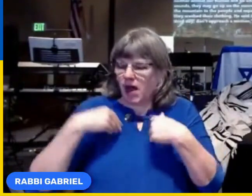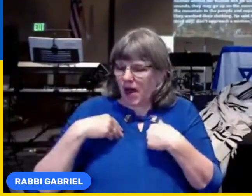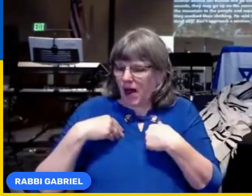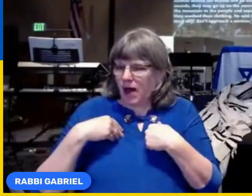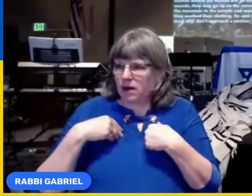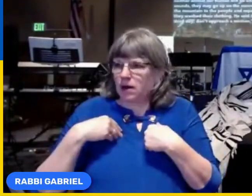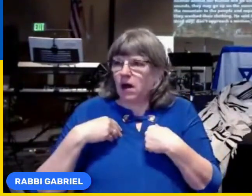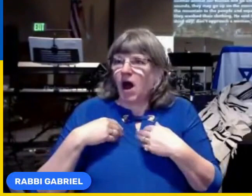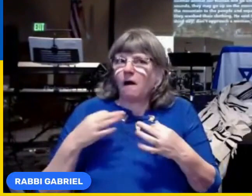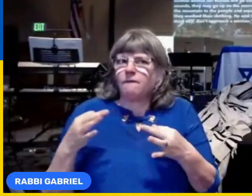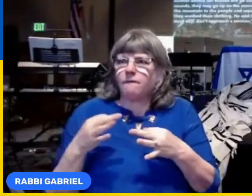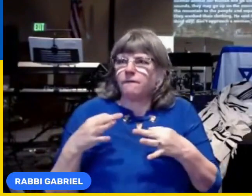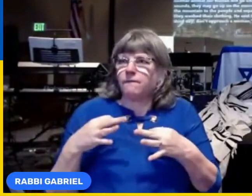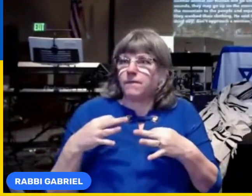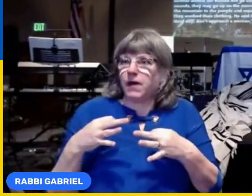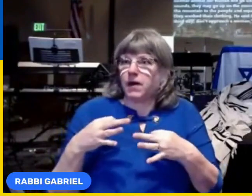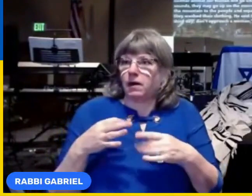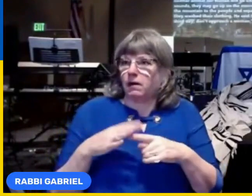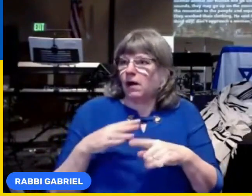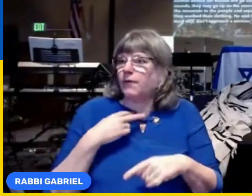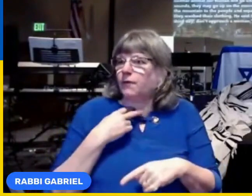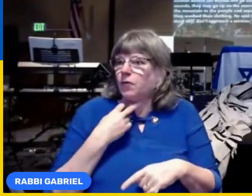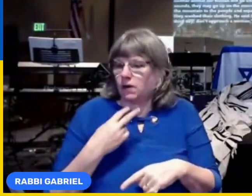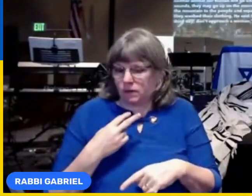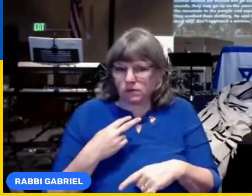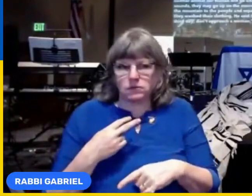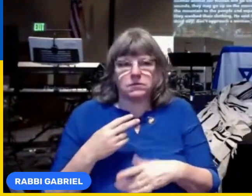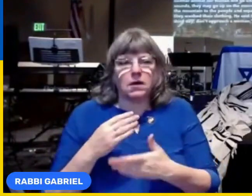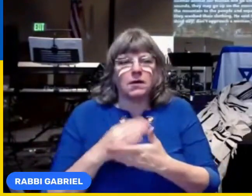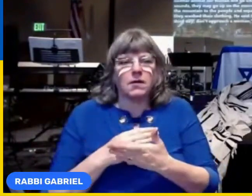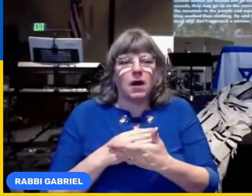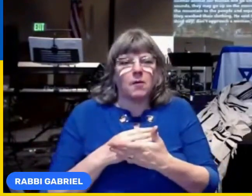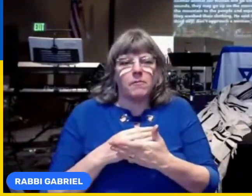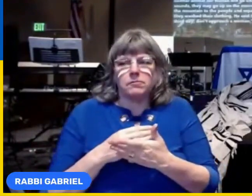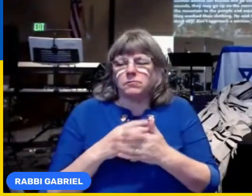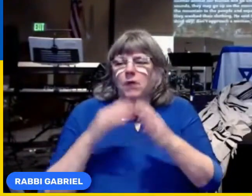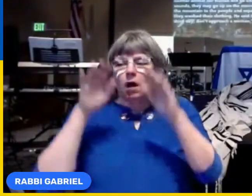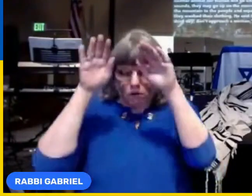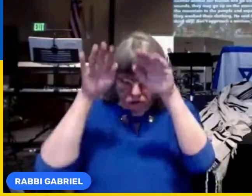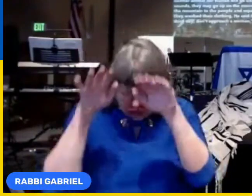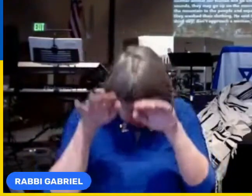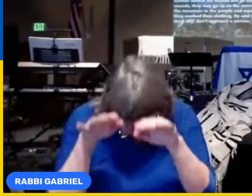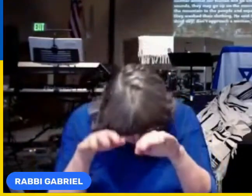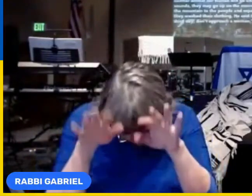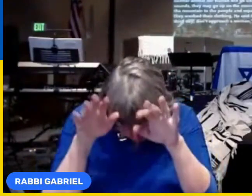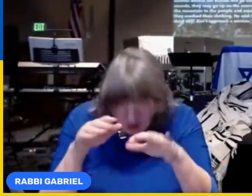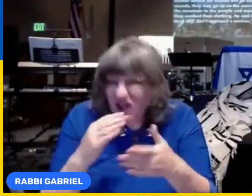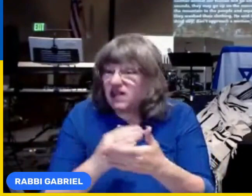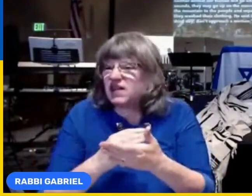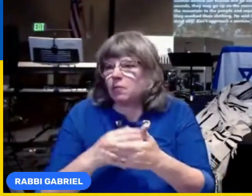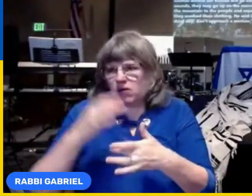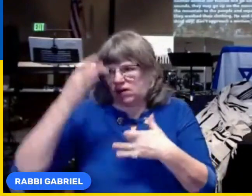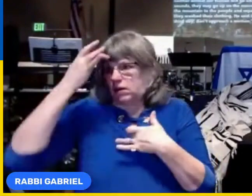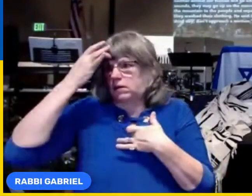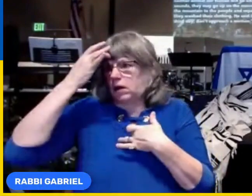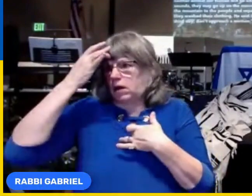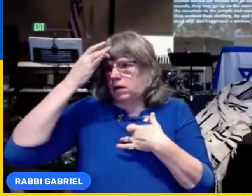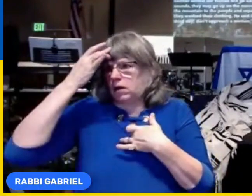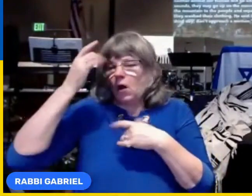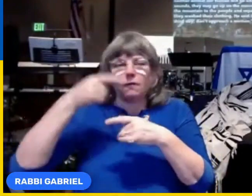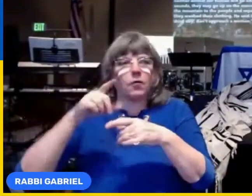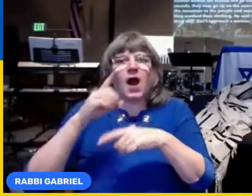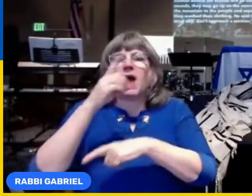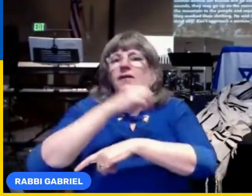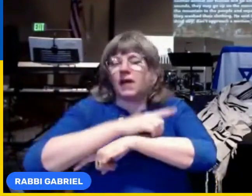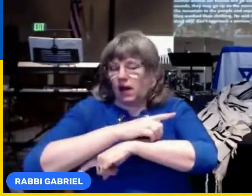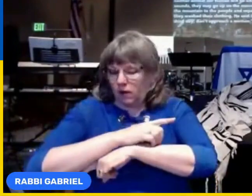fear. Some just prostrated on the ground. Some were even sick for days in the